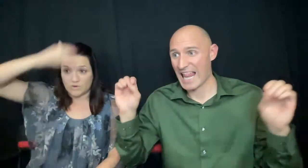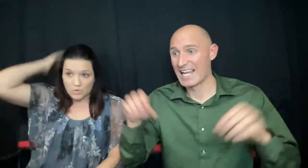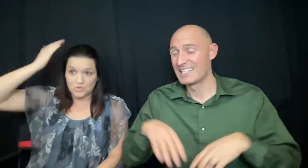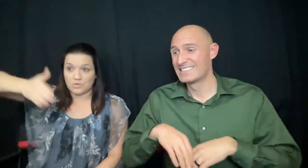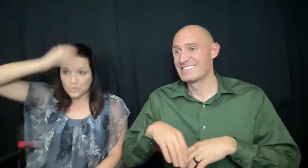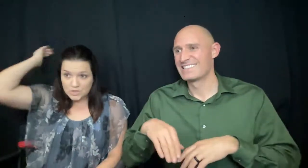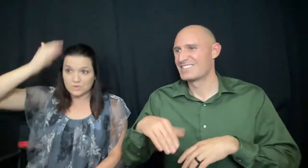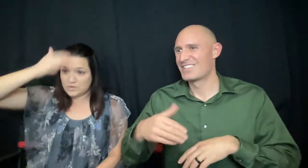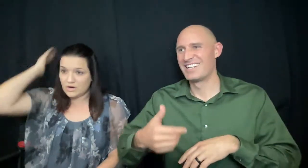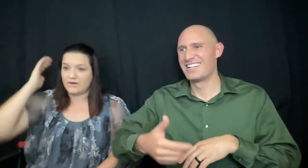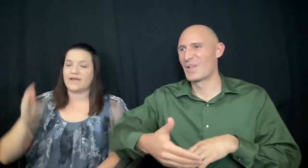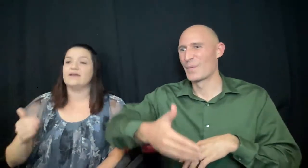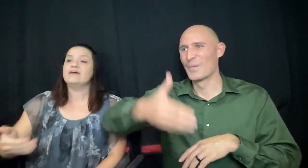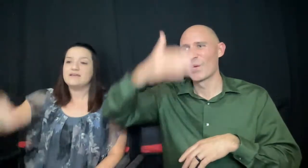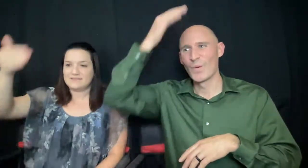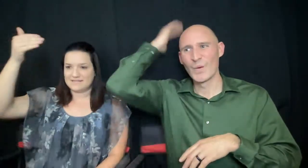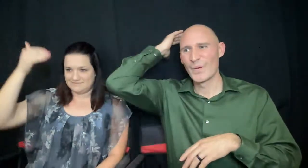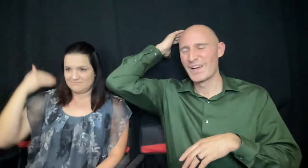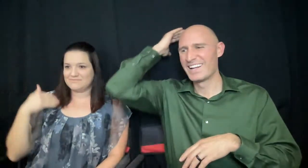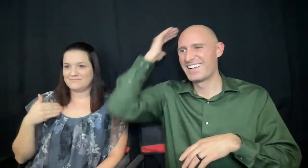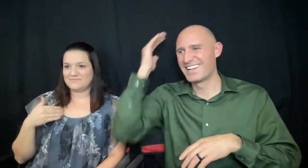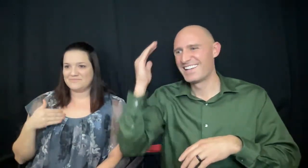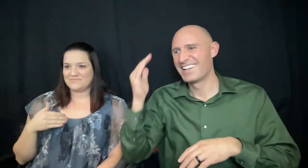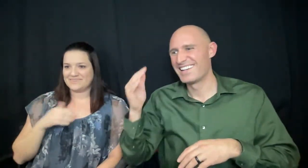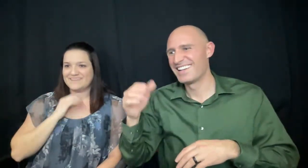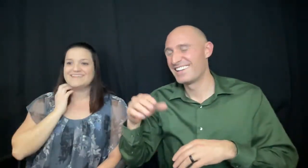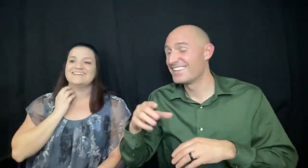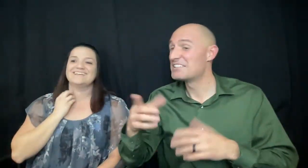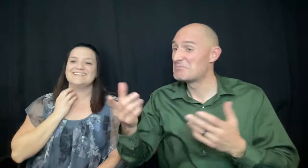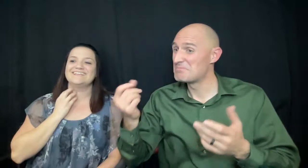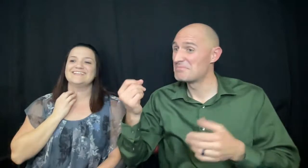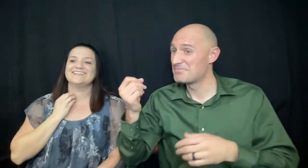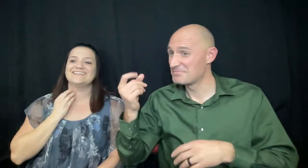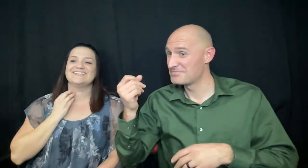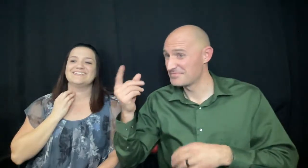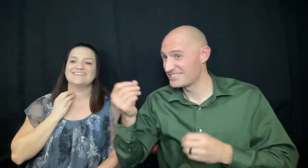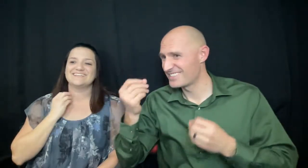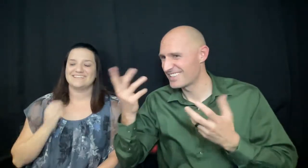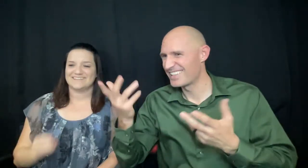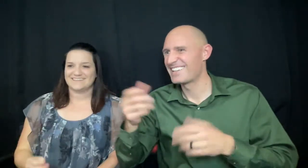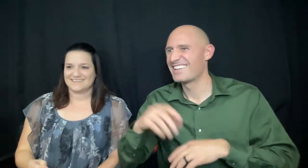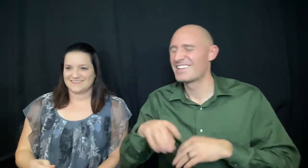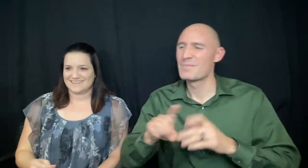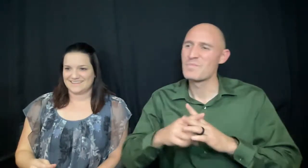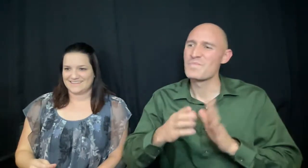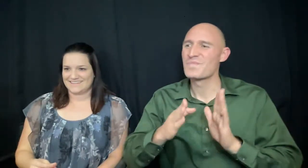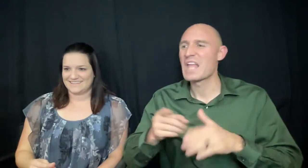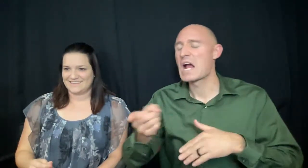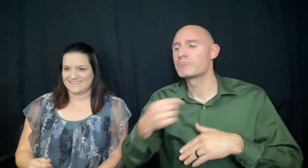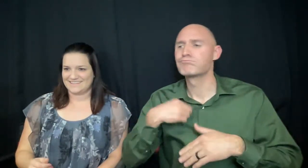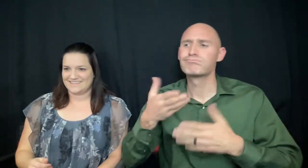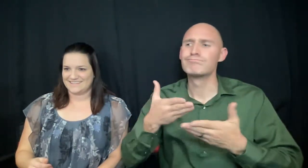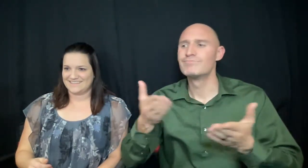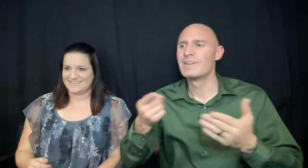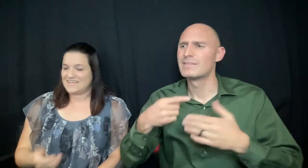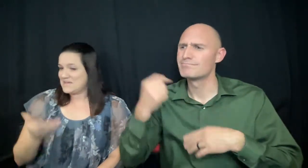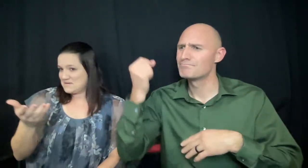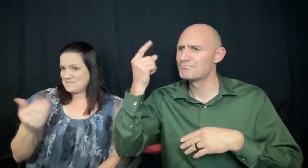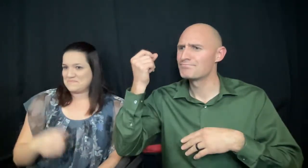going whoosh, whoosh, whoosh. Okay. Then I'm getting a lot of it, especially in beginner class. I'm like, I'm just there, and I'm like, I think I may can do it, but I'm not. I was